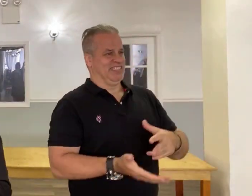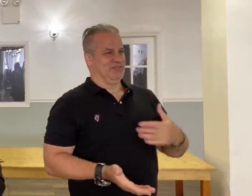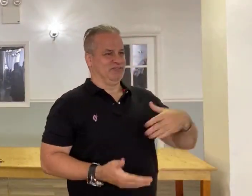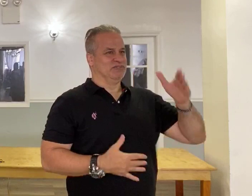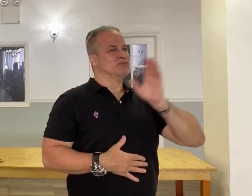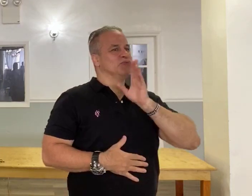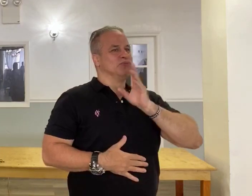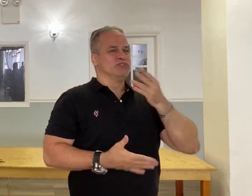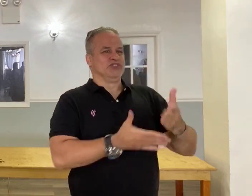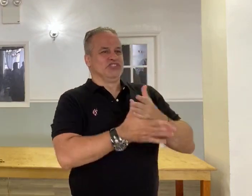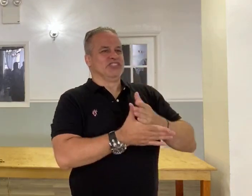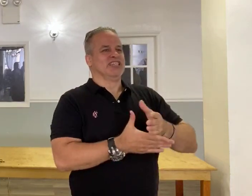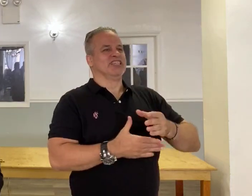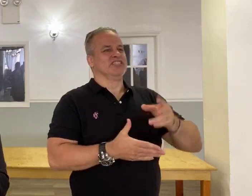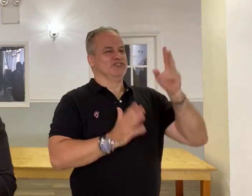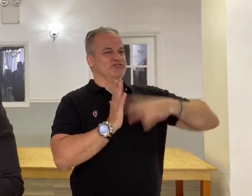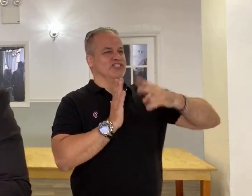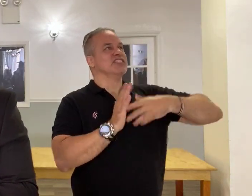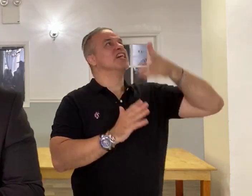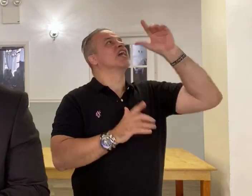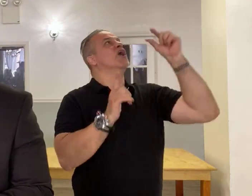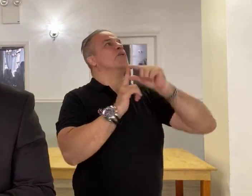morning.